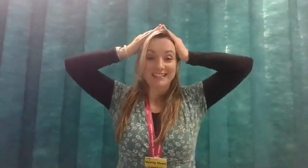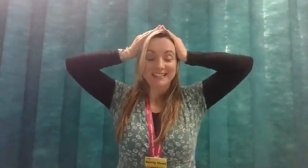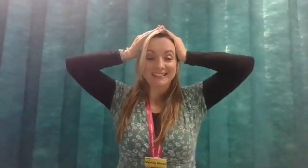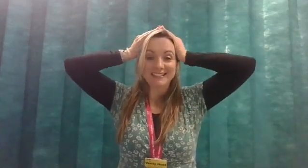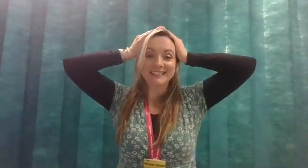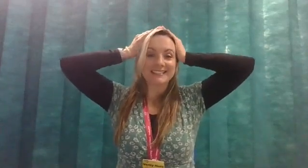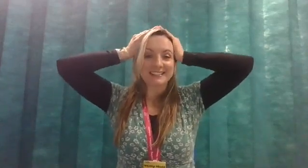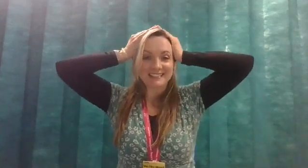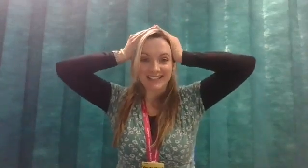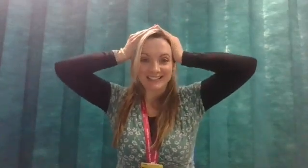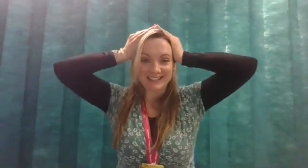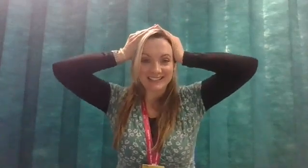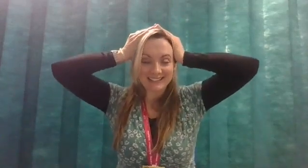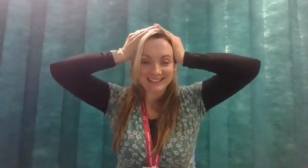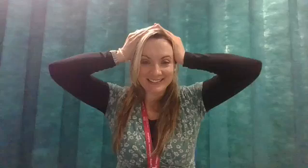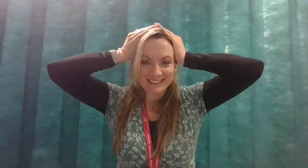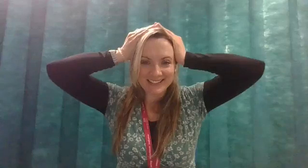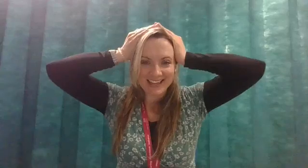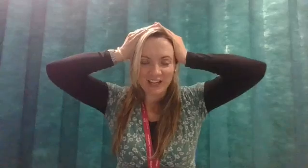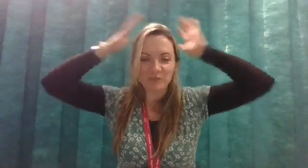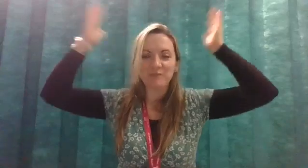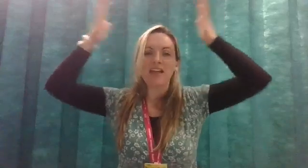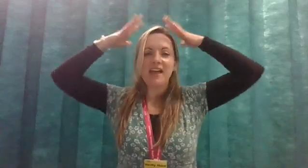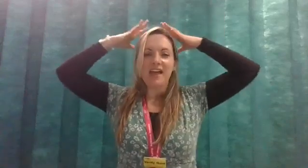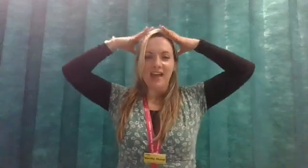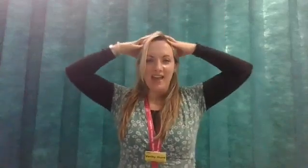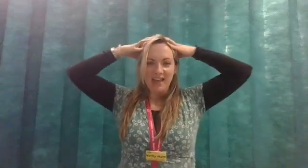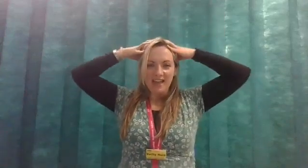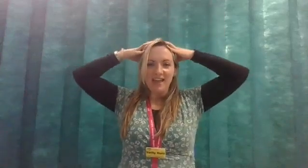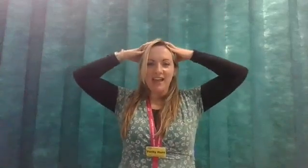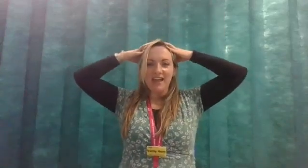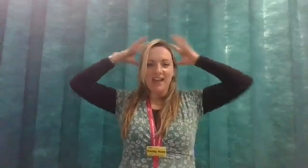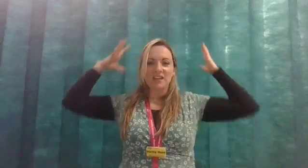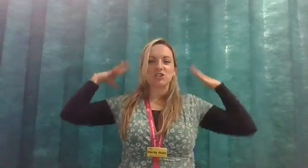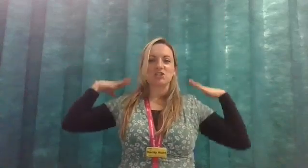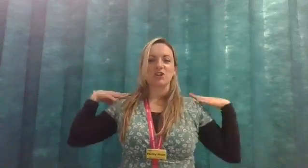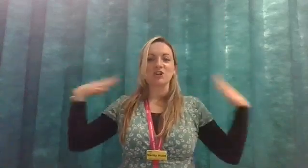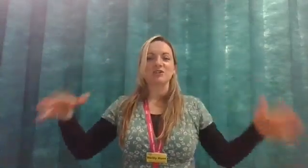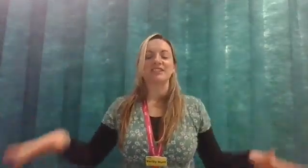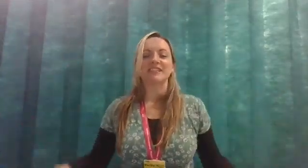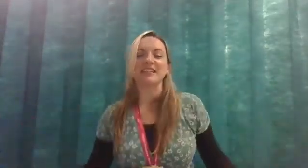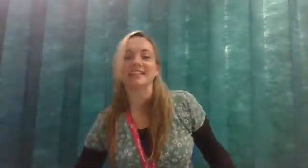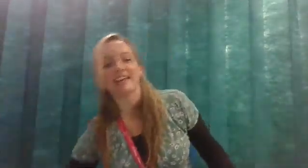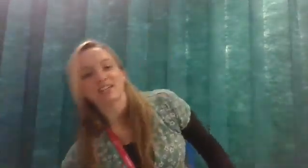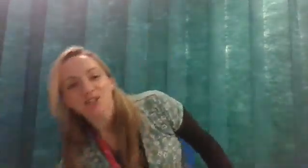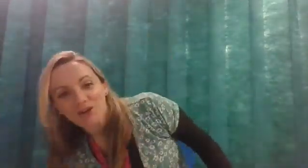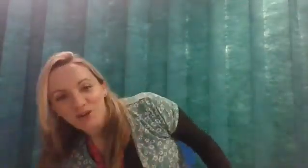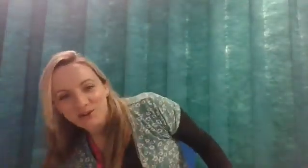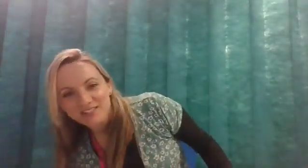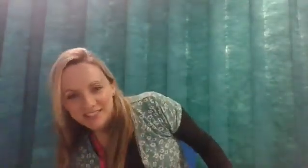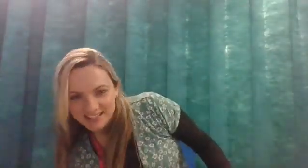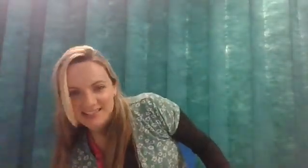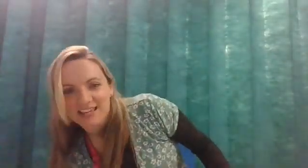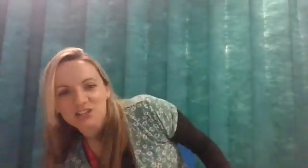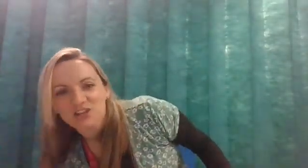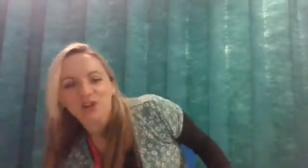Ready, steady, sing. Head, shoulders, knees and toes, knees and